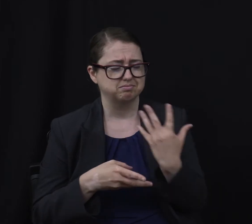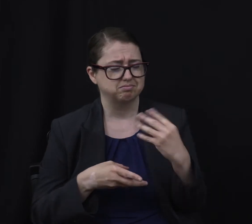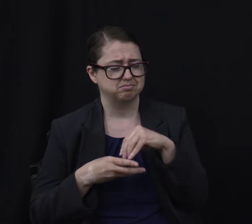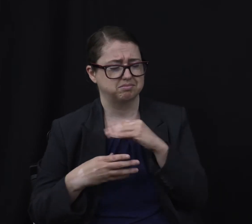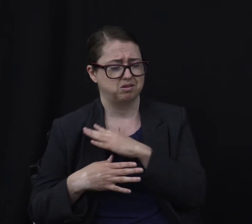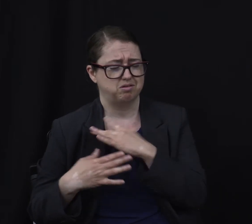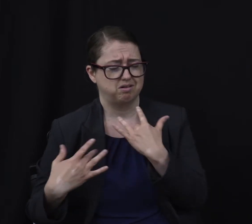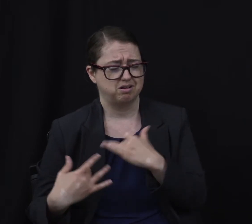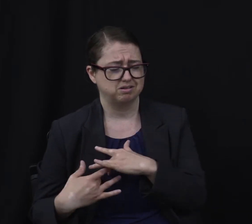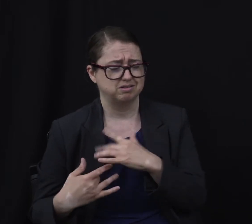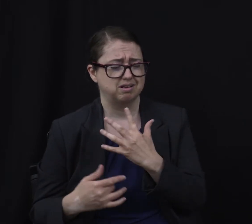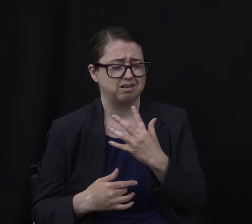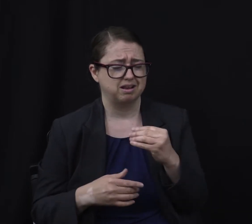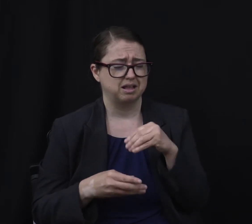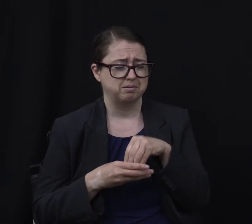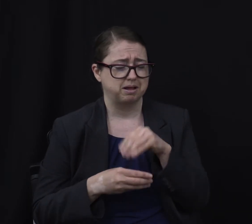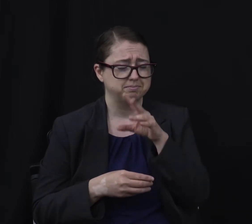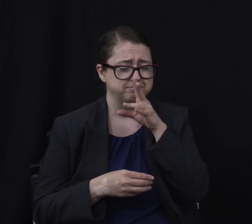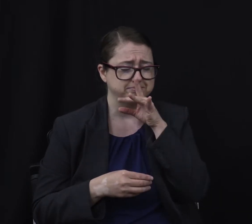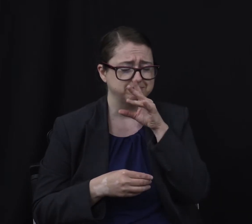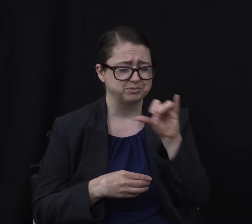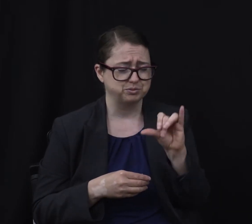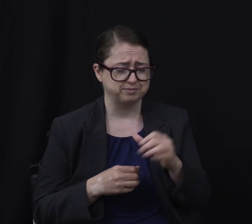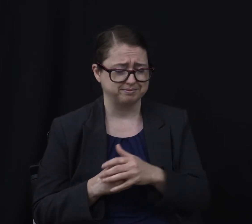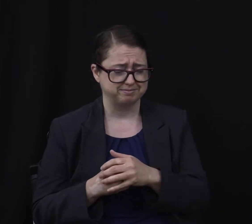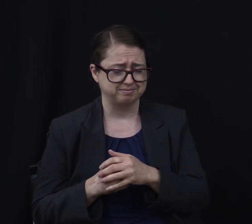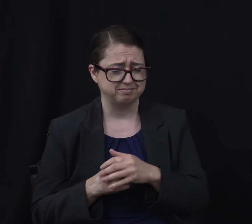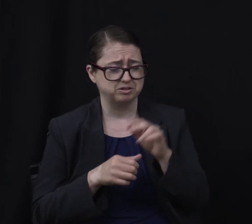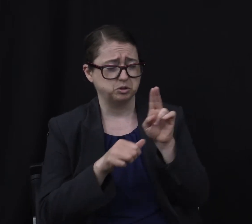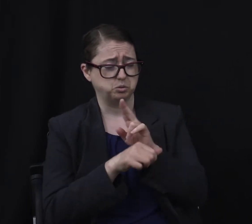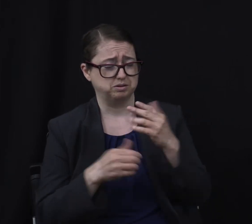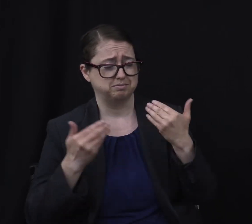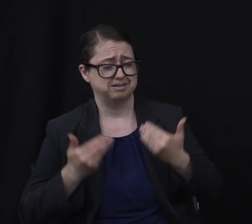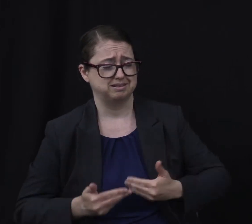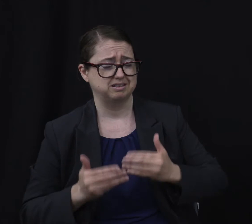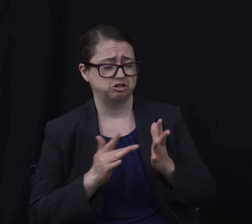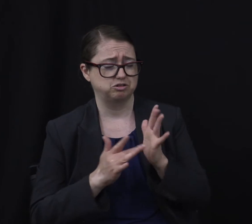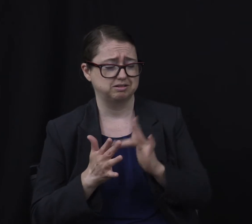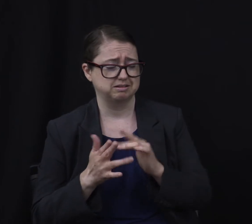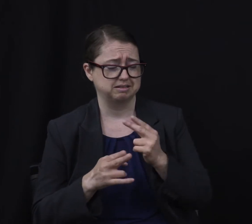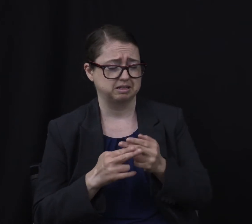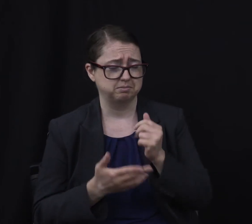and in my lips. Use me, I pray, in Jesus' name, amen.